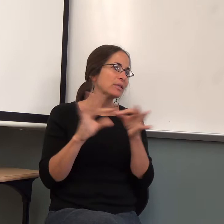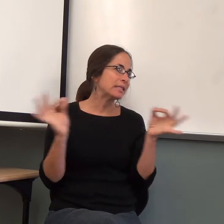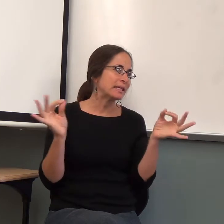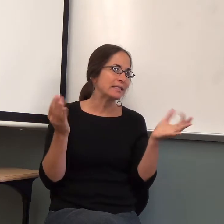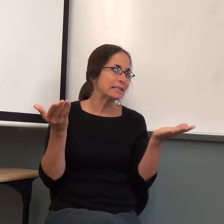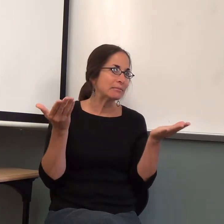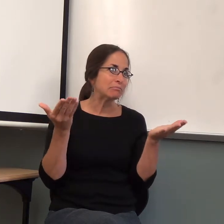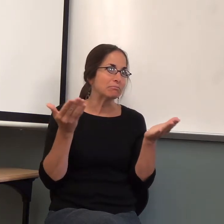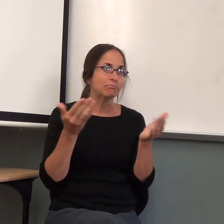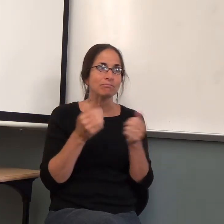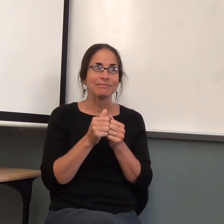the word in a sentence?